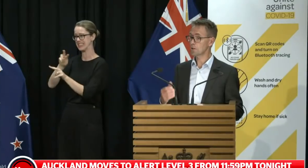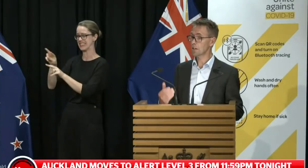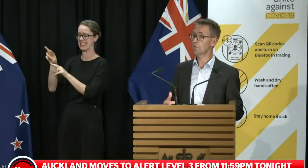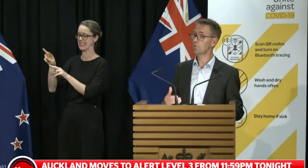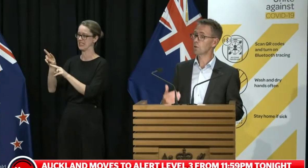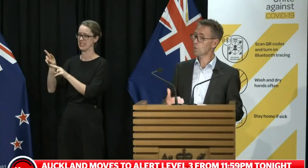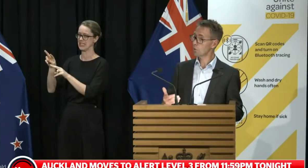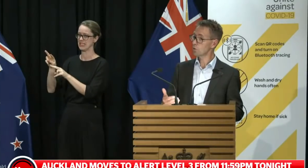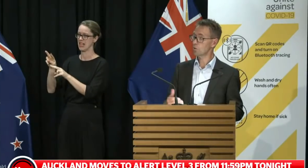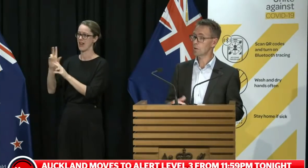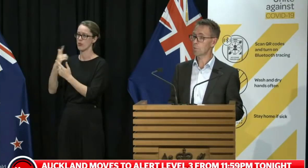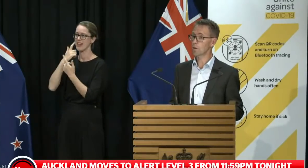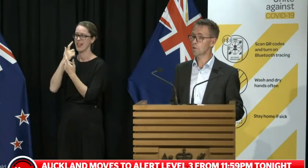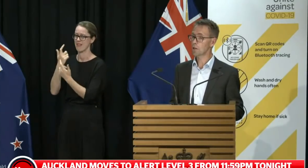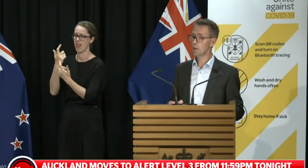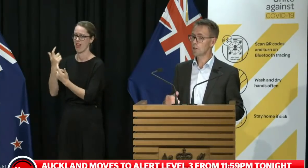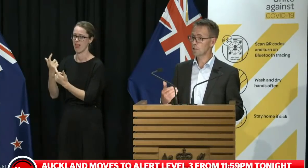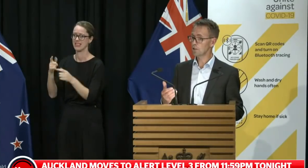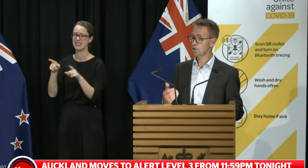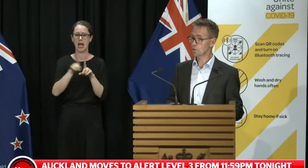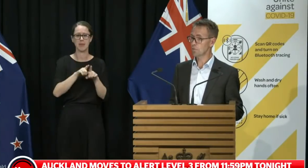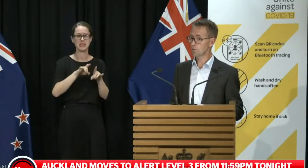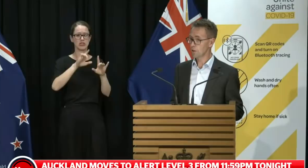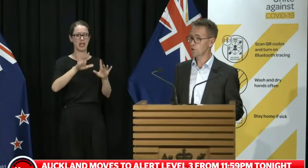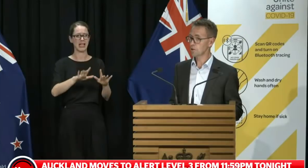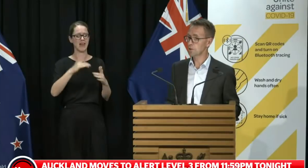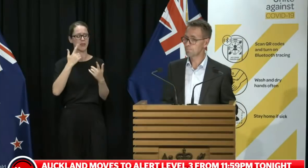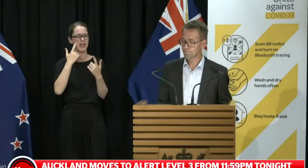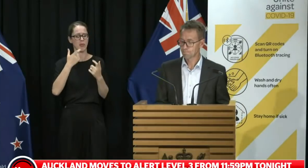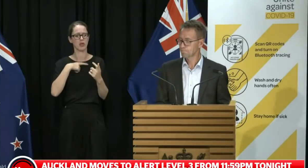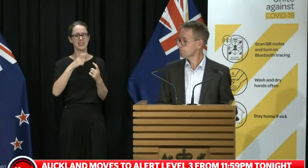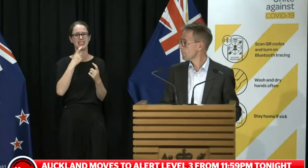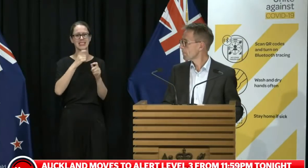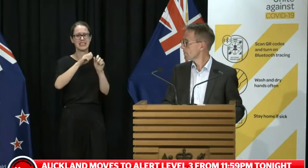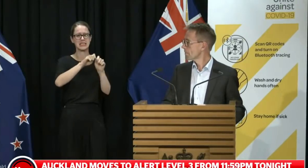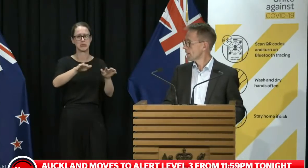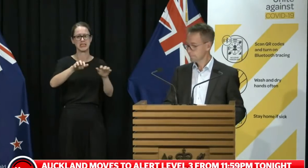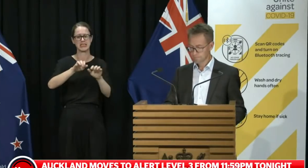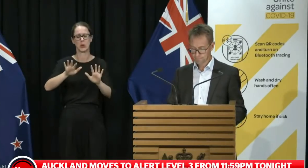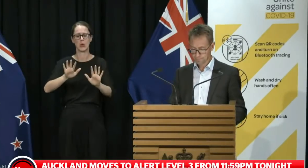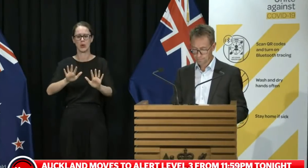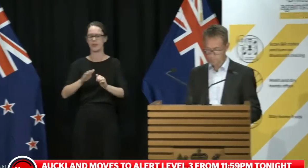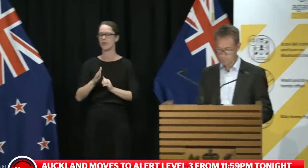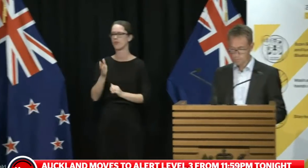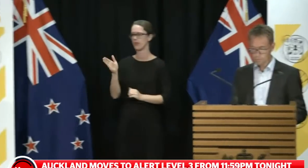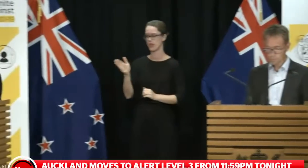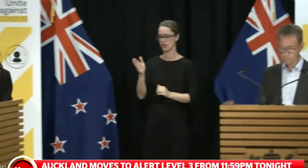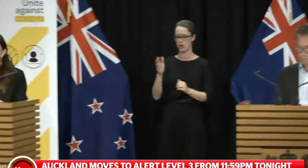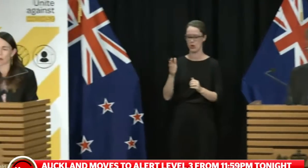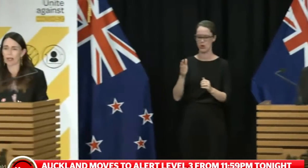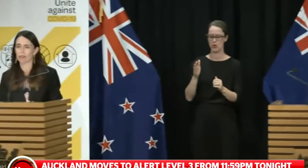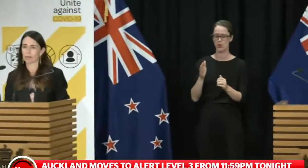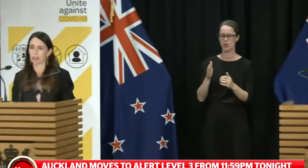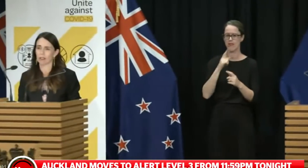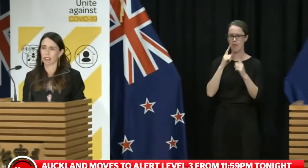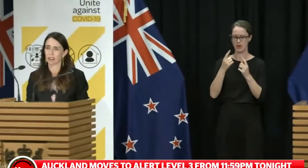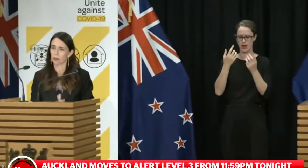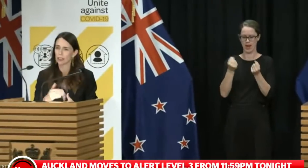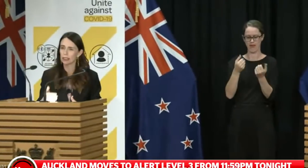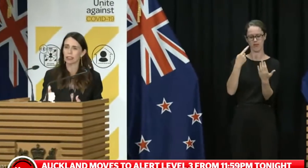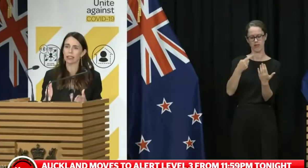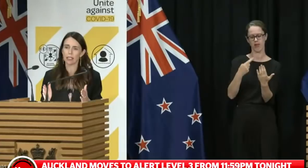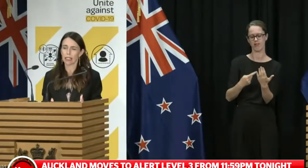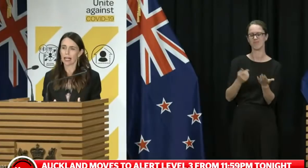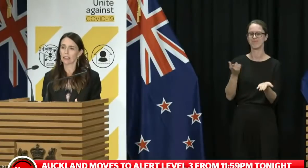doing this, is taking a very precautionary approach to these sorts of infections. You'll see that we weigh them all up based on exactly what we have in front of us.